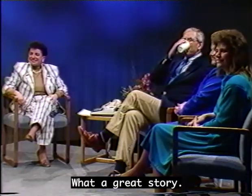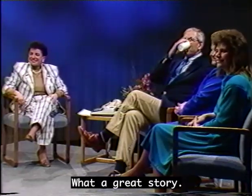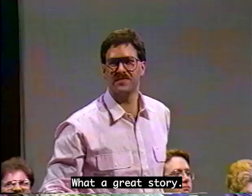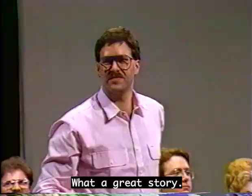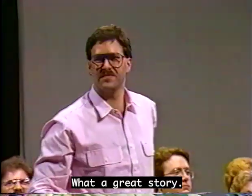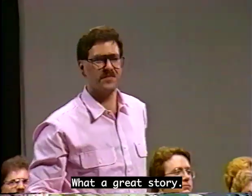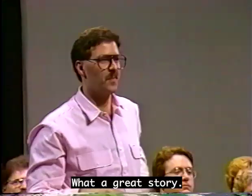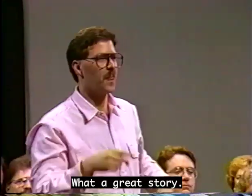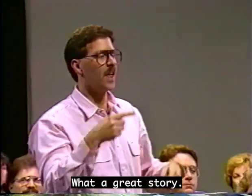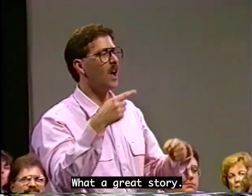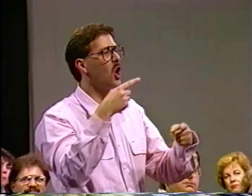story.